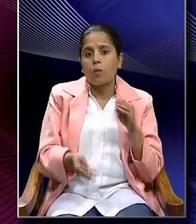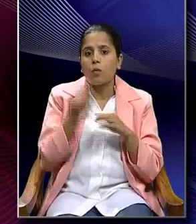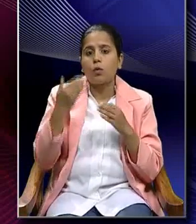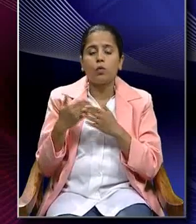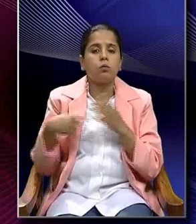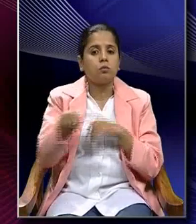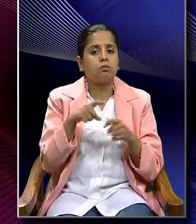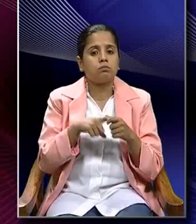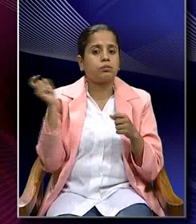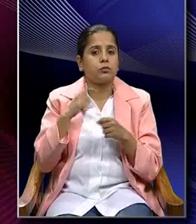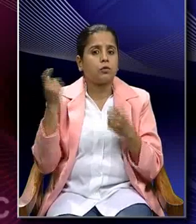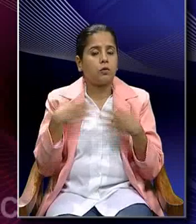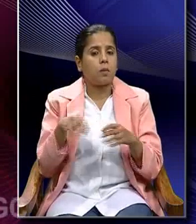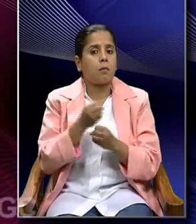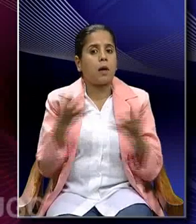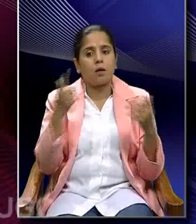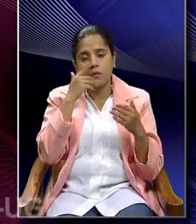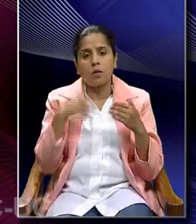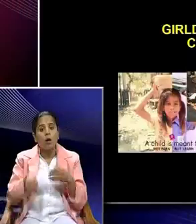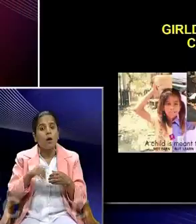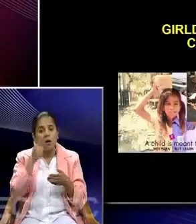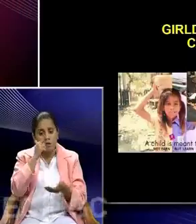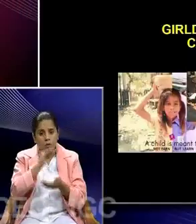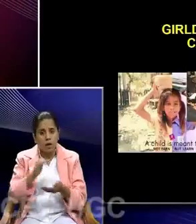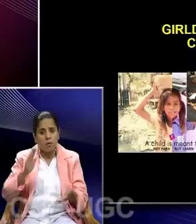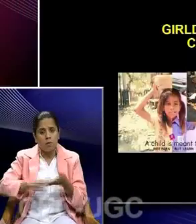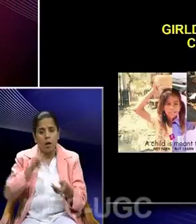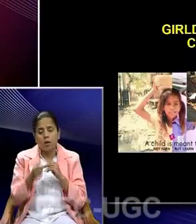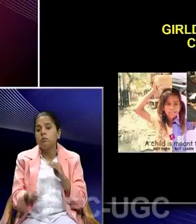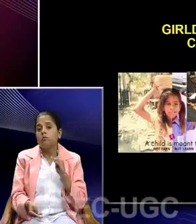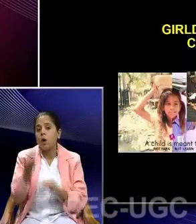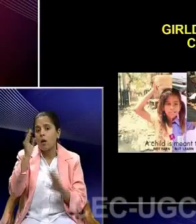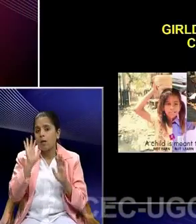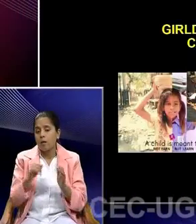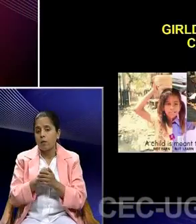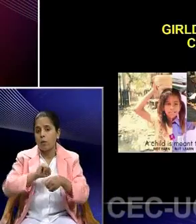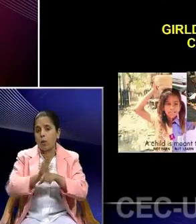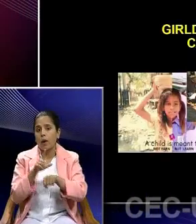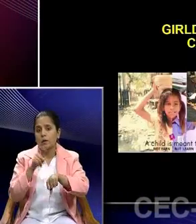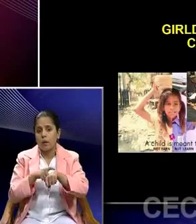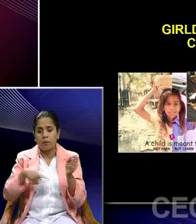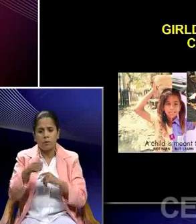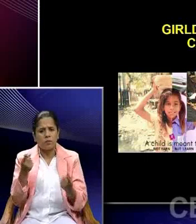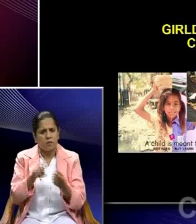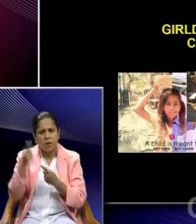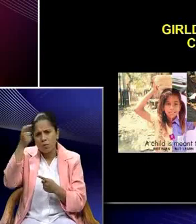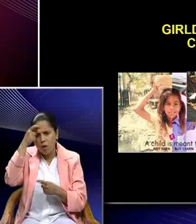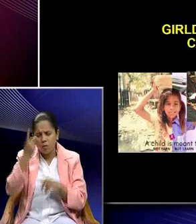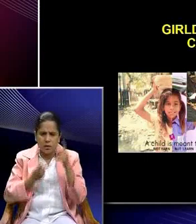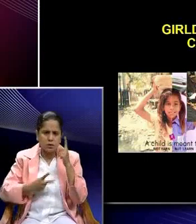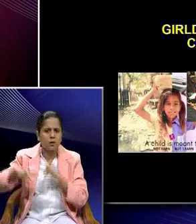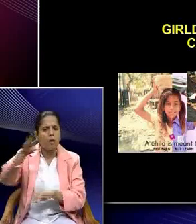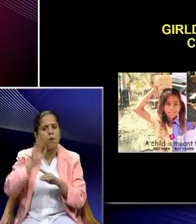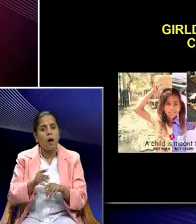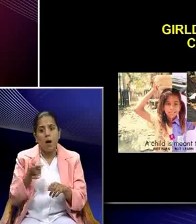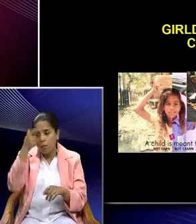out, number of girl-child marriages increased. So, crisis always